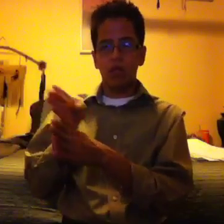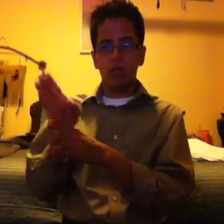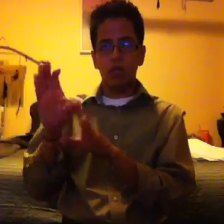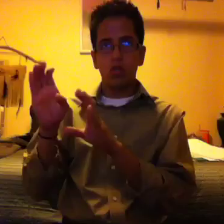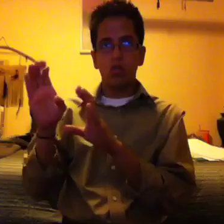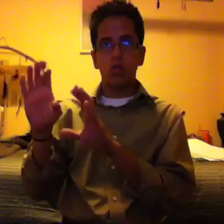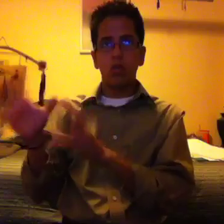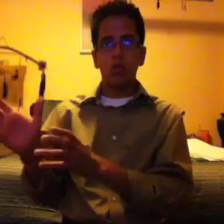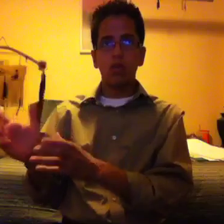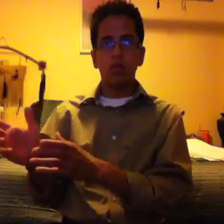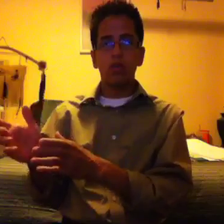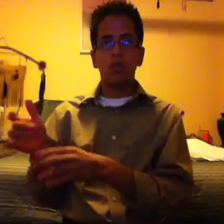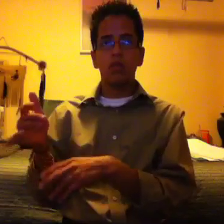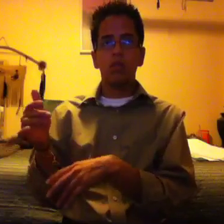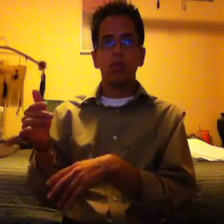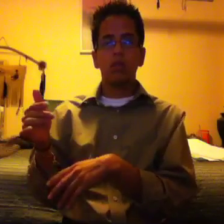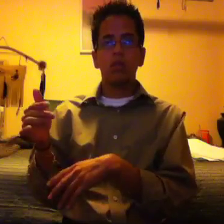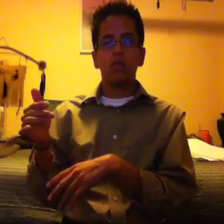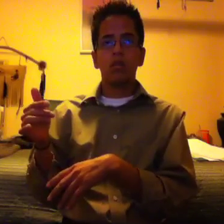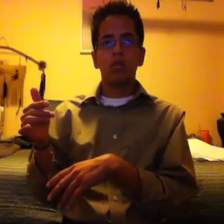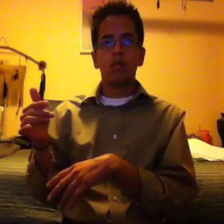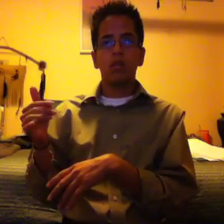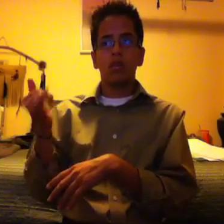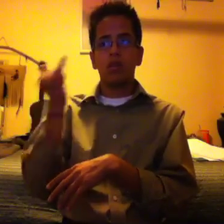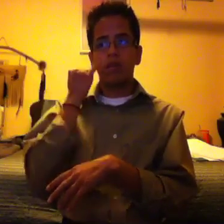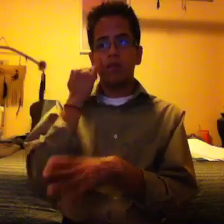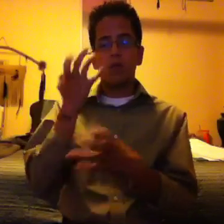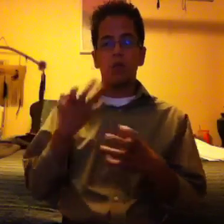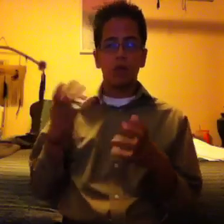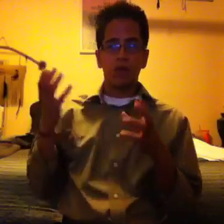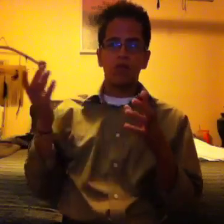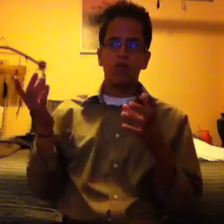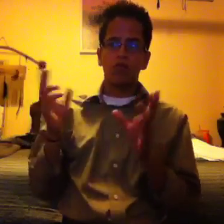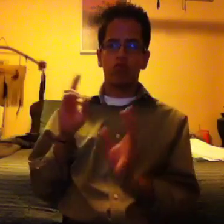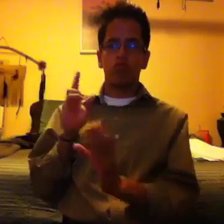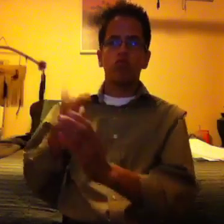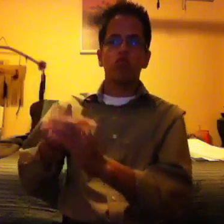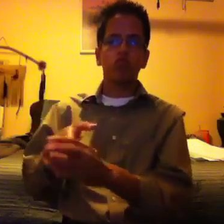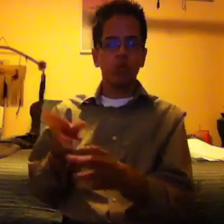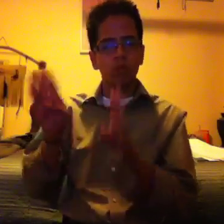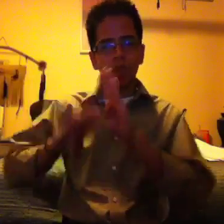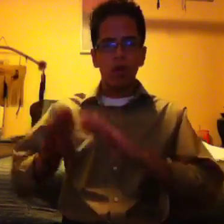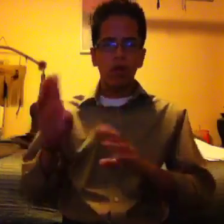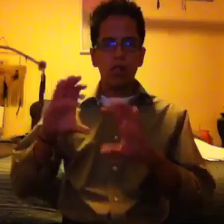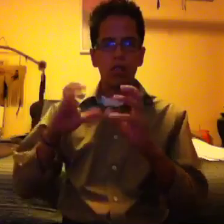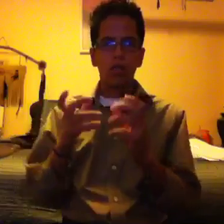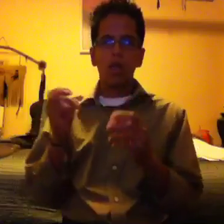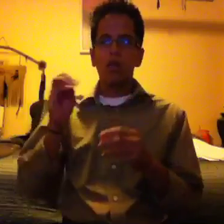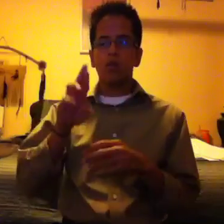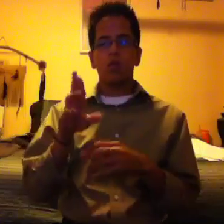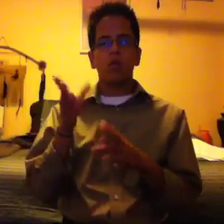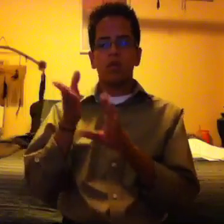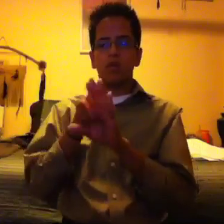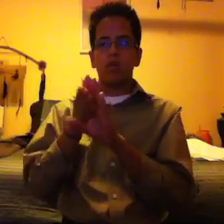from biology, they knew APA style, they knew how to arrange papers in the content areas, and I think it was a really beneficial course